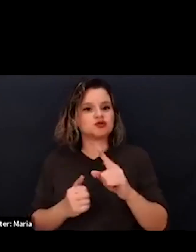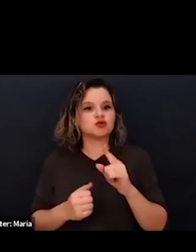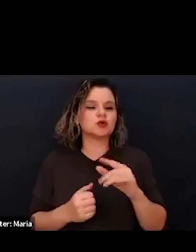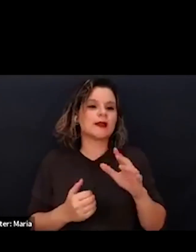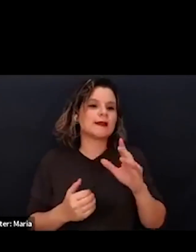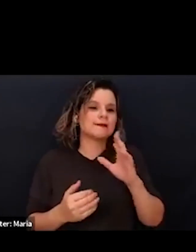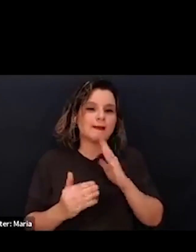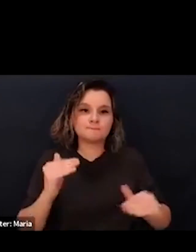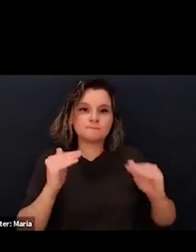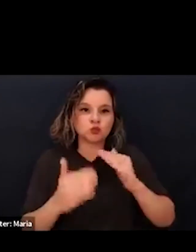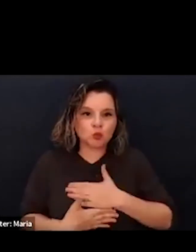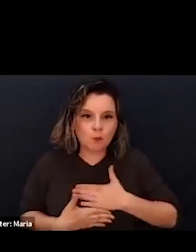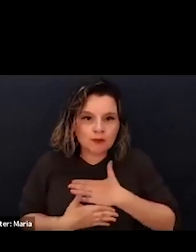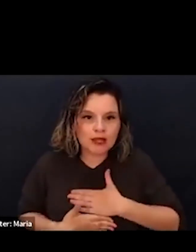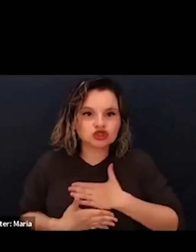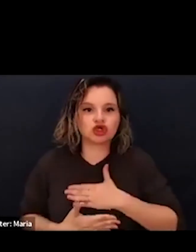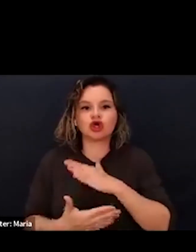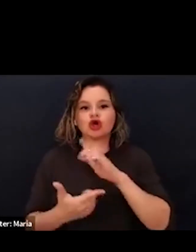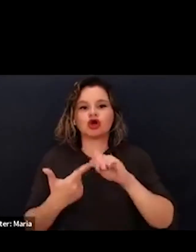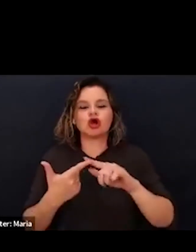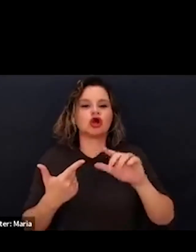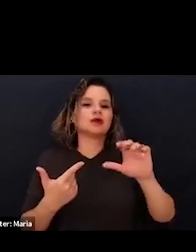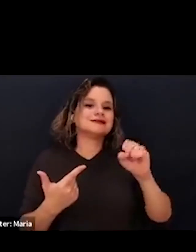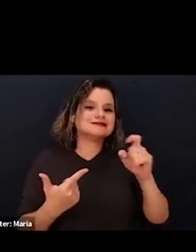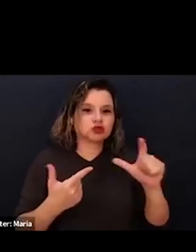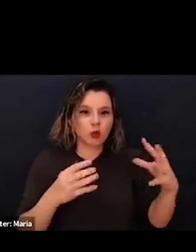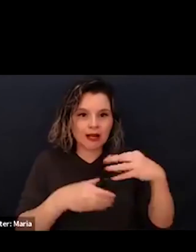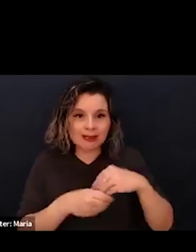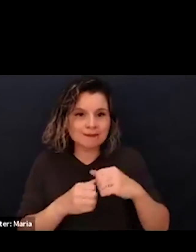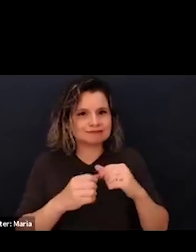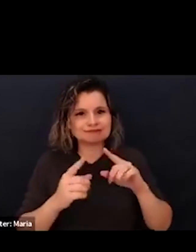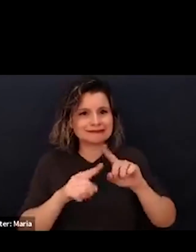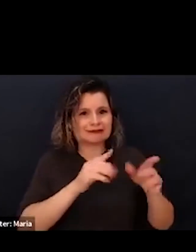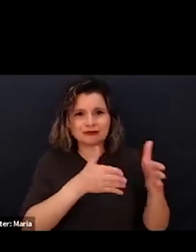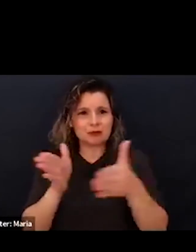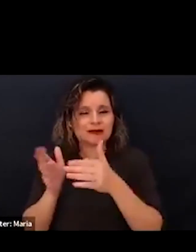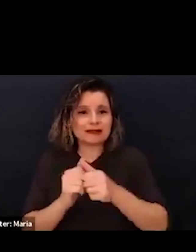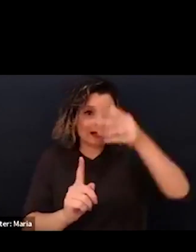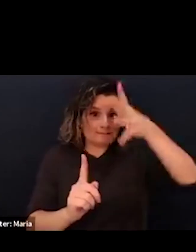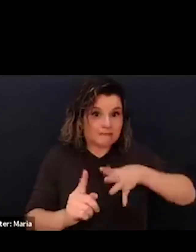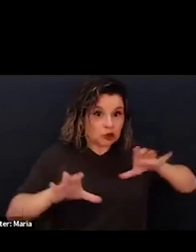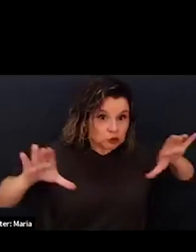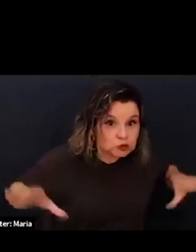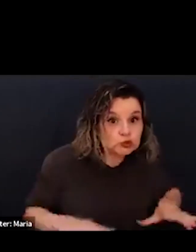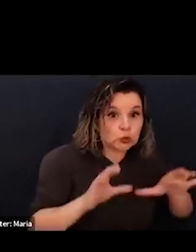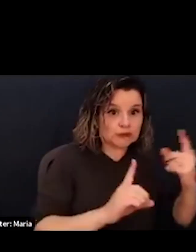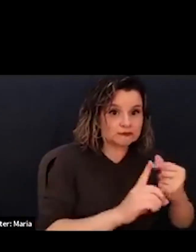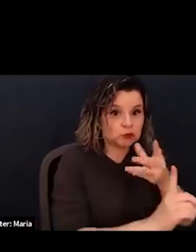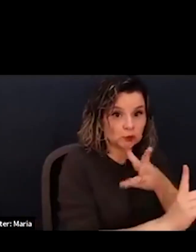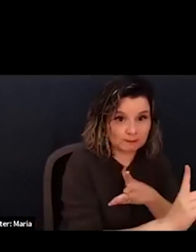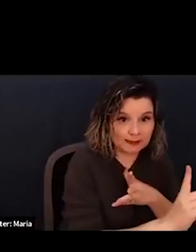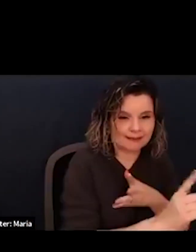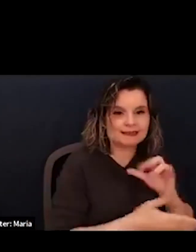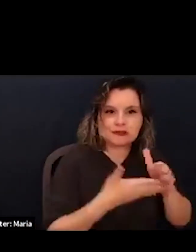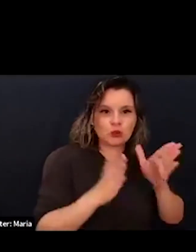reciprocity and mutual pleasure and sexual engagement in multi directions, not just men doing something to women, which is the